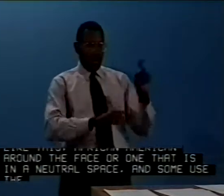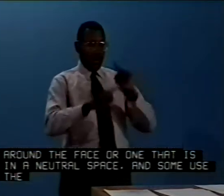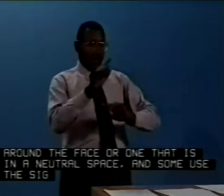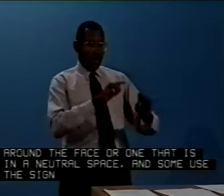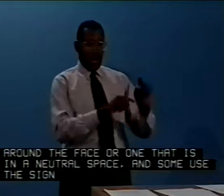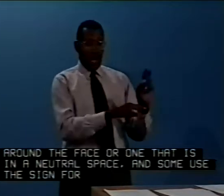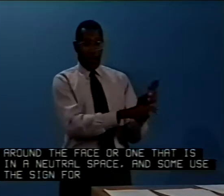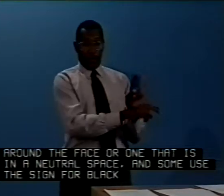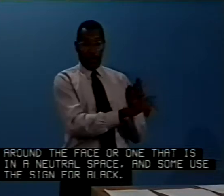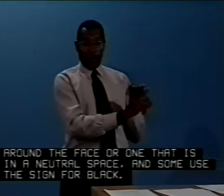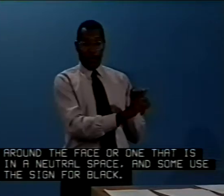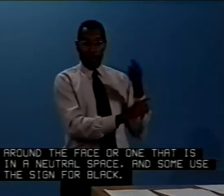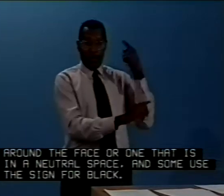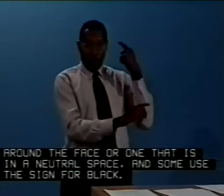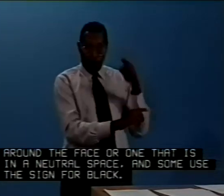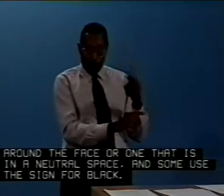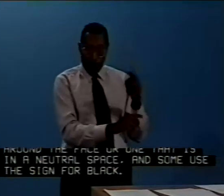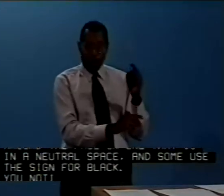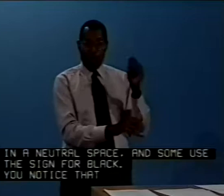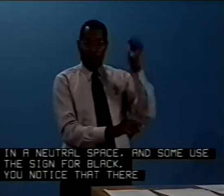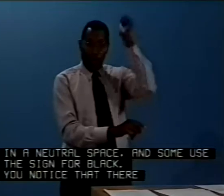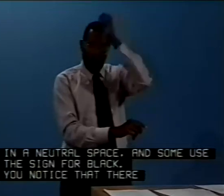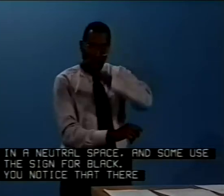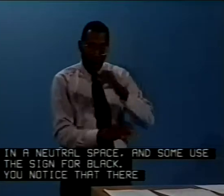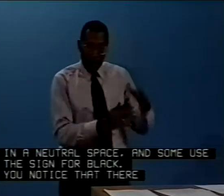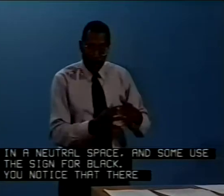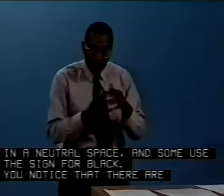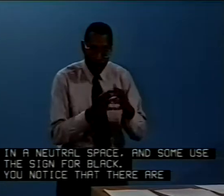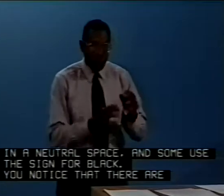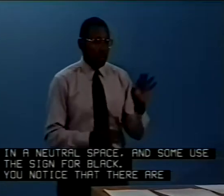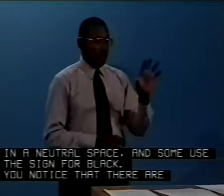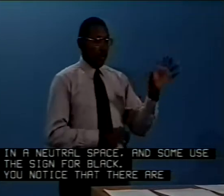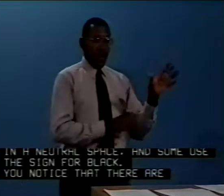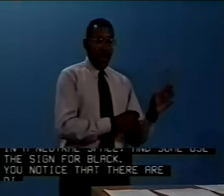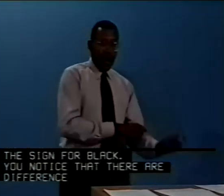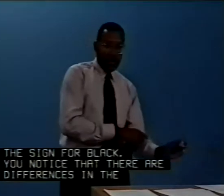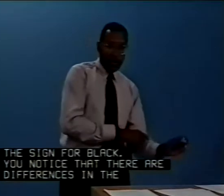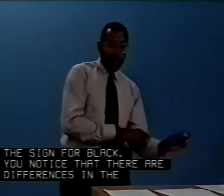You notice that there are differences in the sign usage for African American.